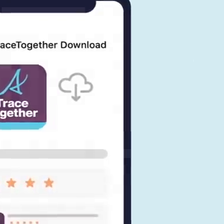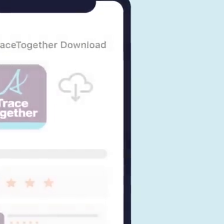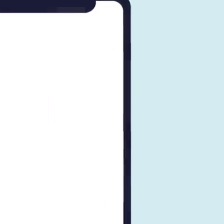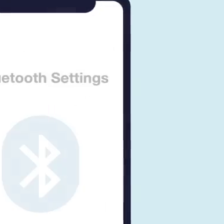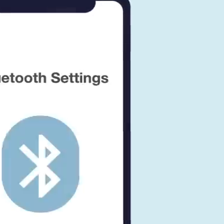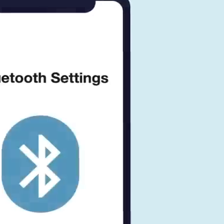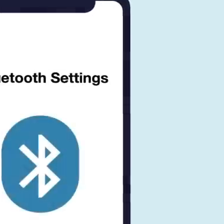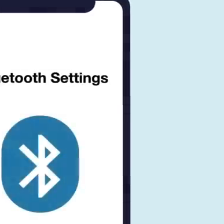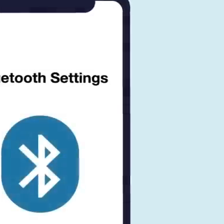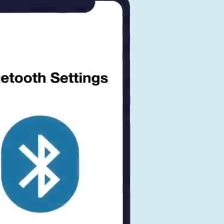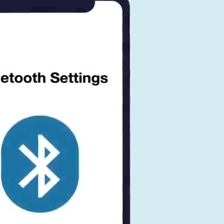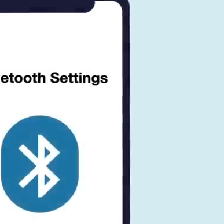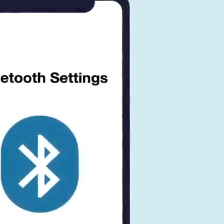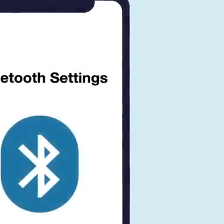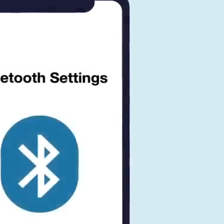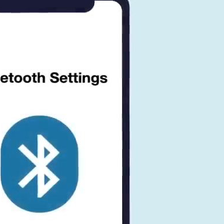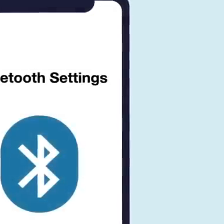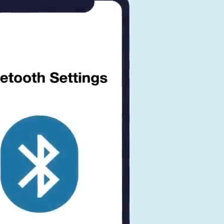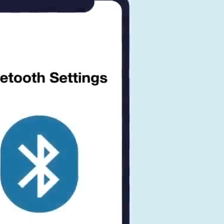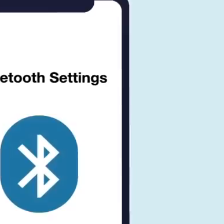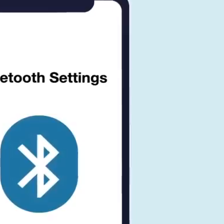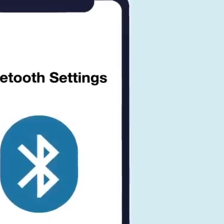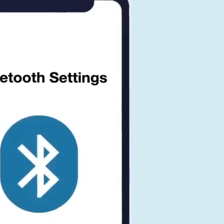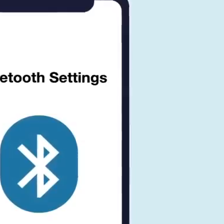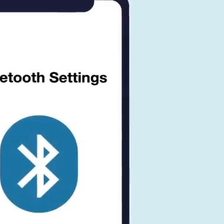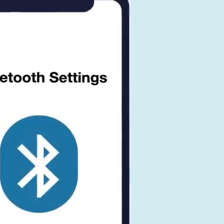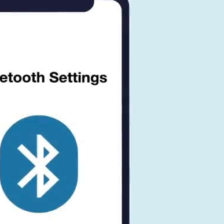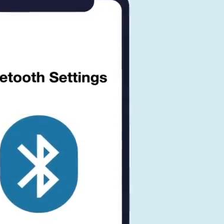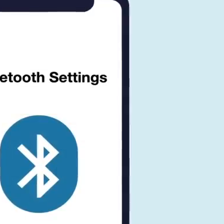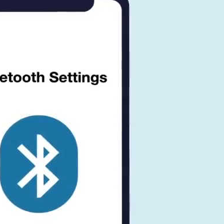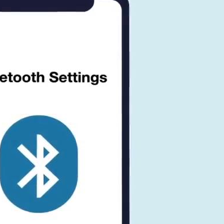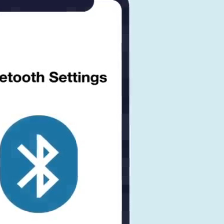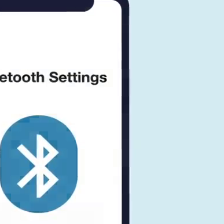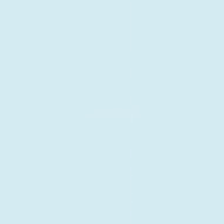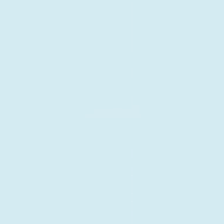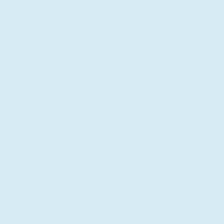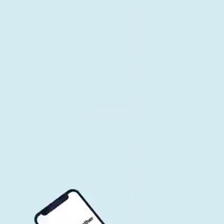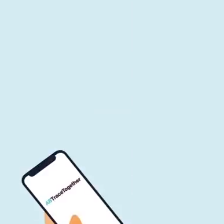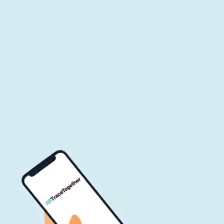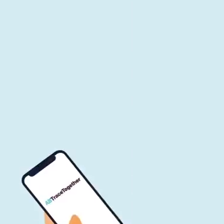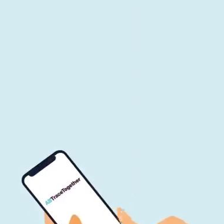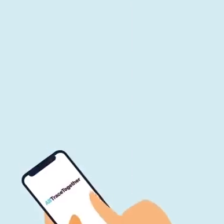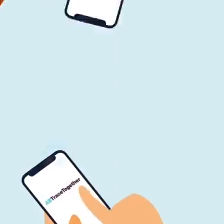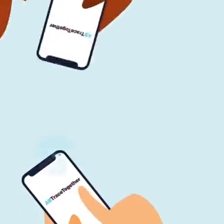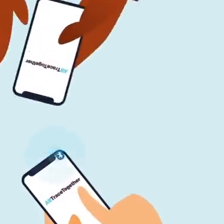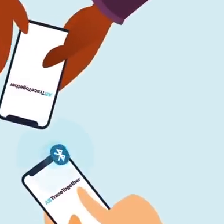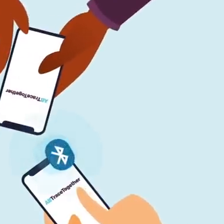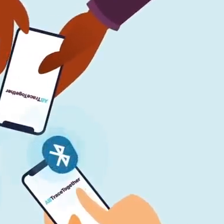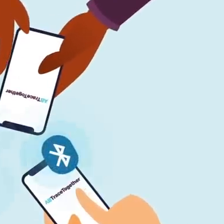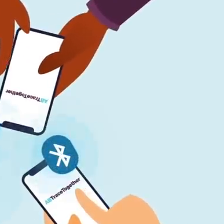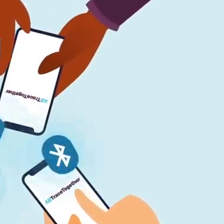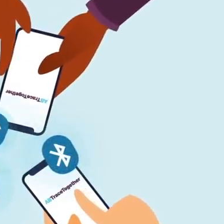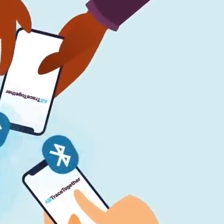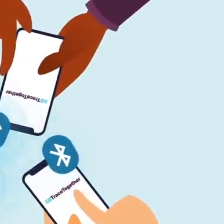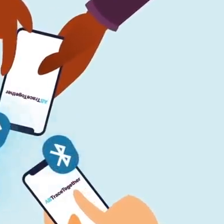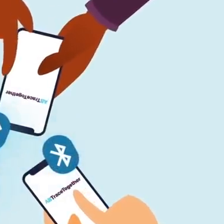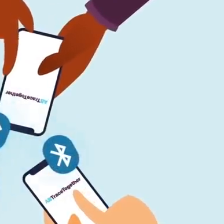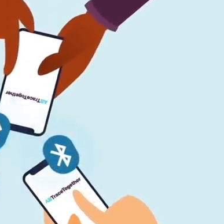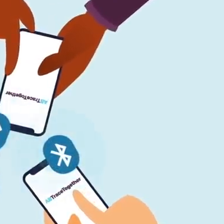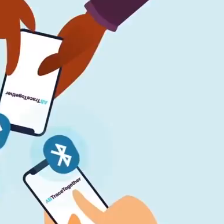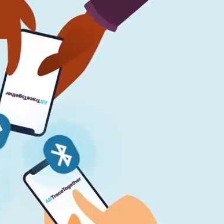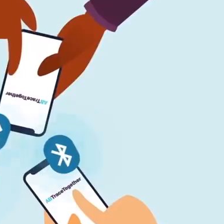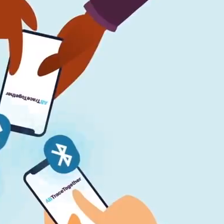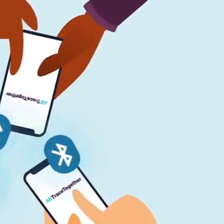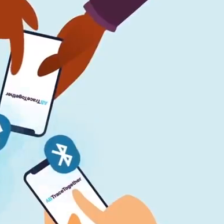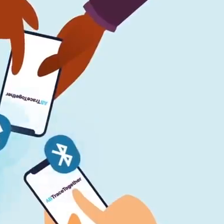spread. Through the process of contact tracing, public health workers currently identify who may have come into